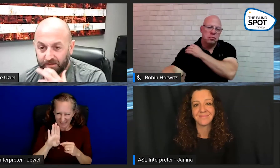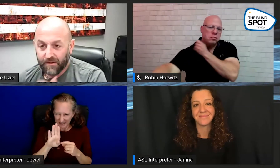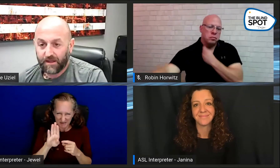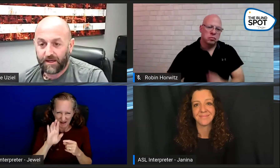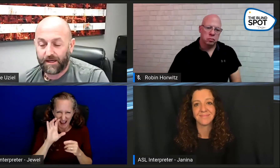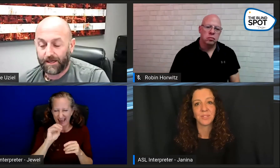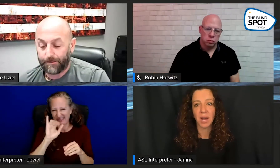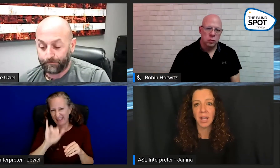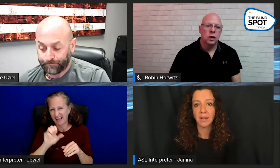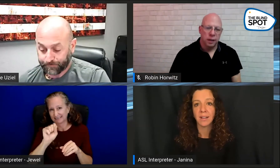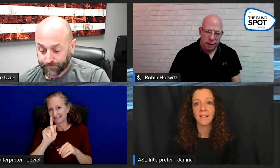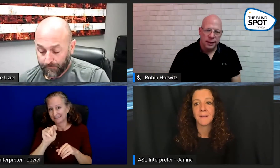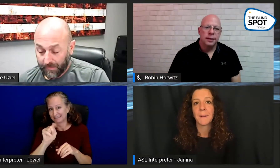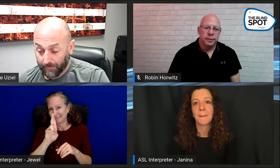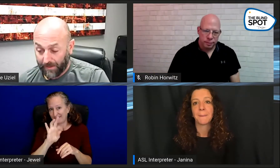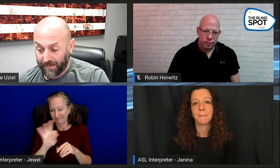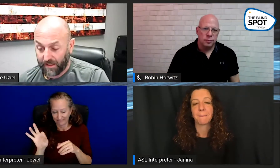stuff.